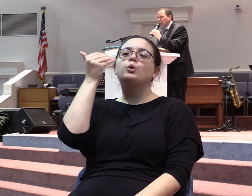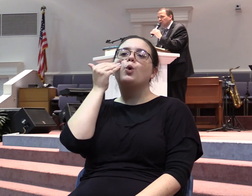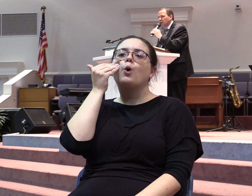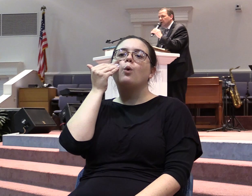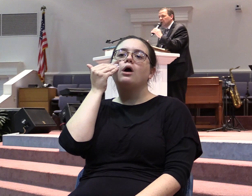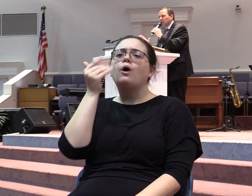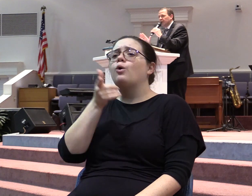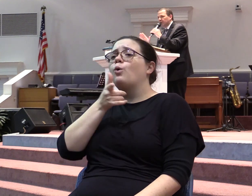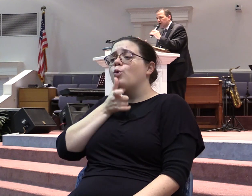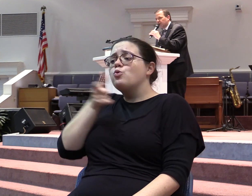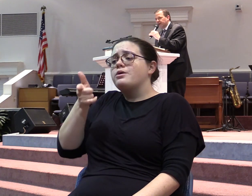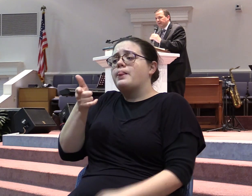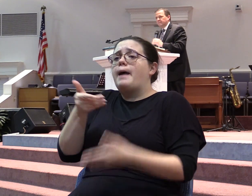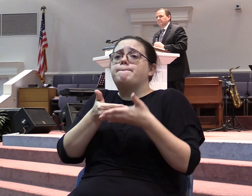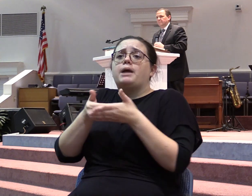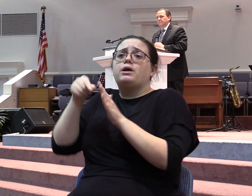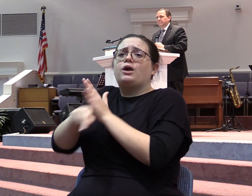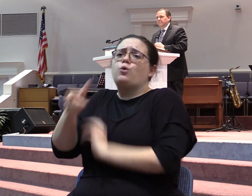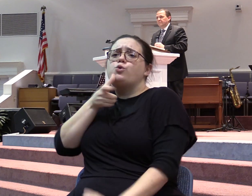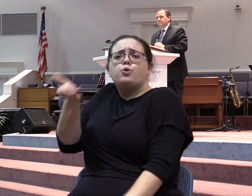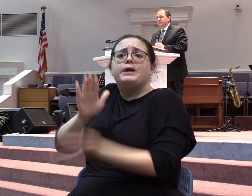who we are murdering.